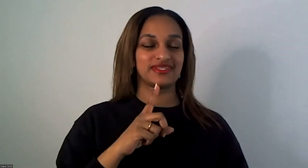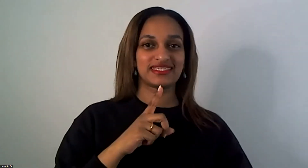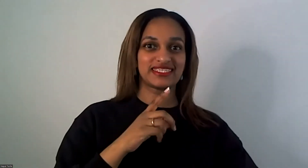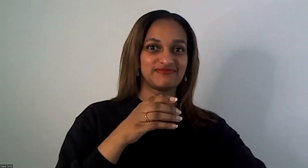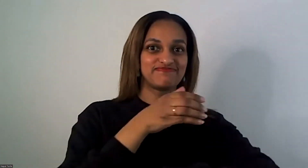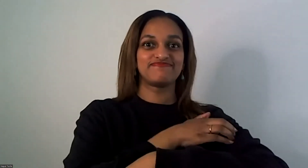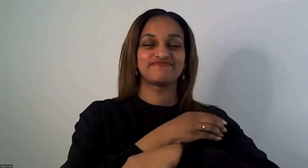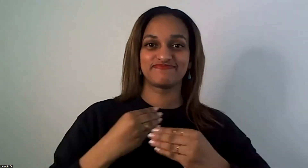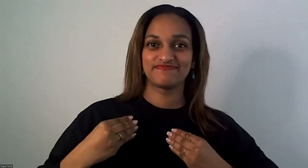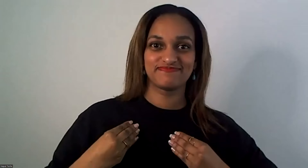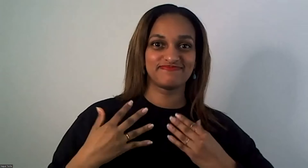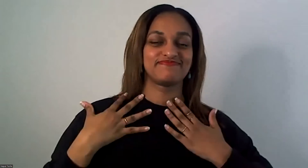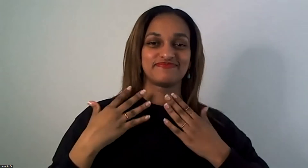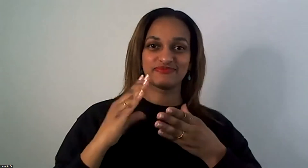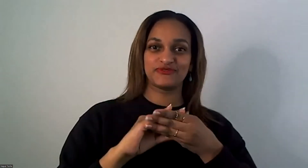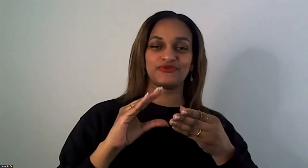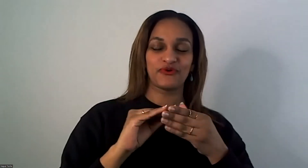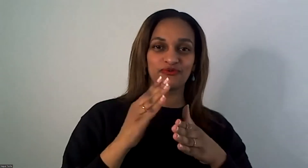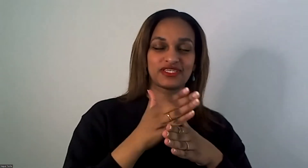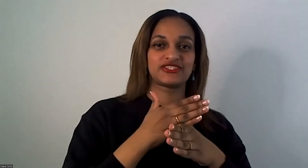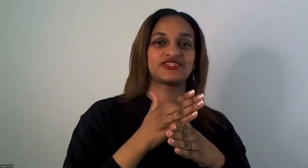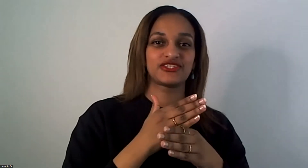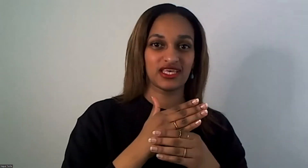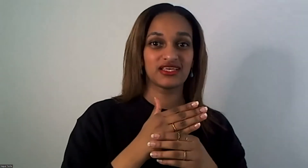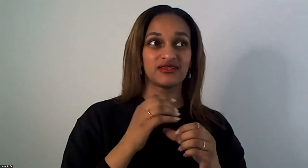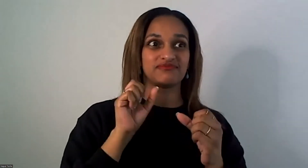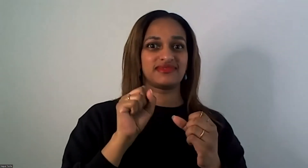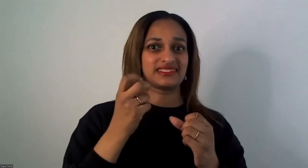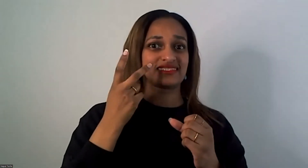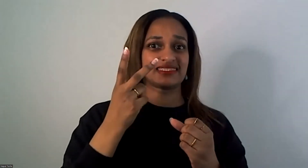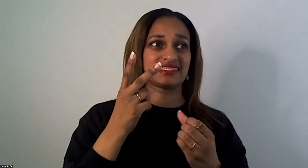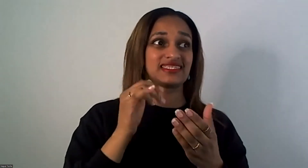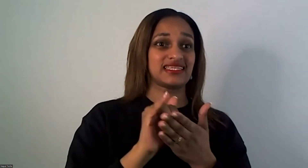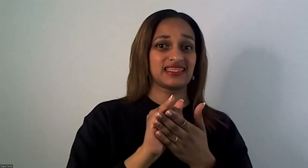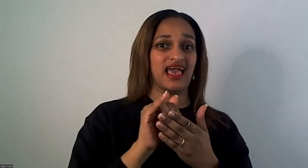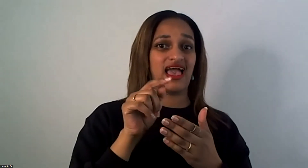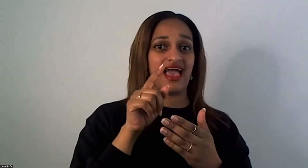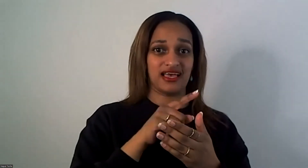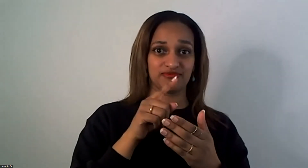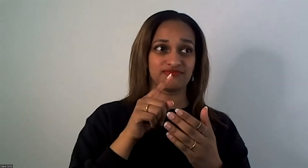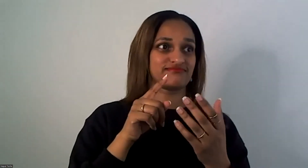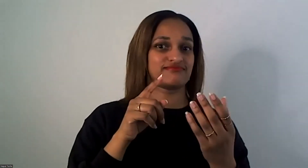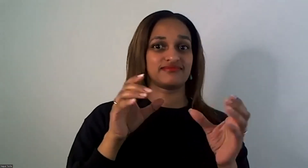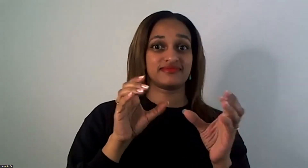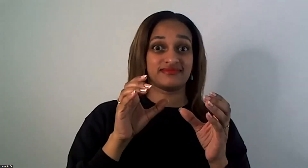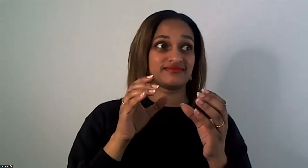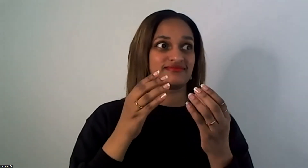Thank you so much for that powerful and inspiring message that you shared with us today. I could really